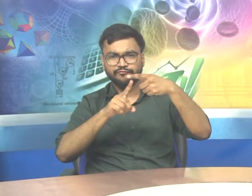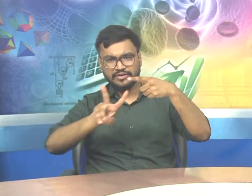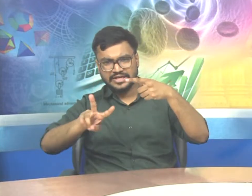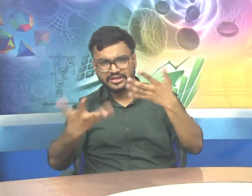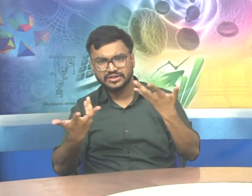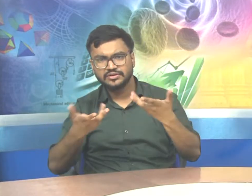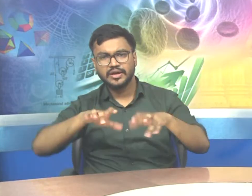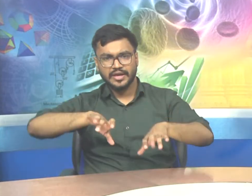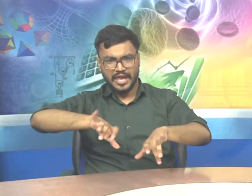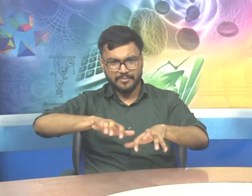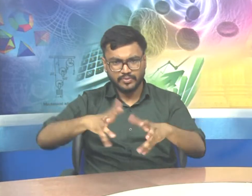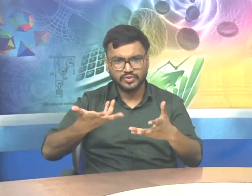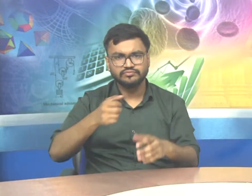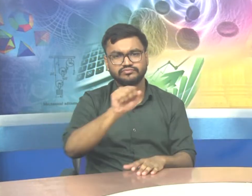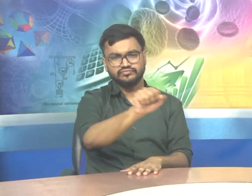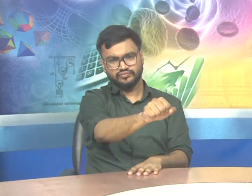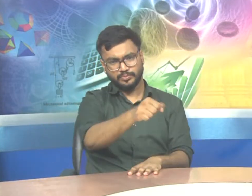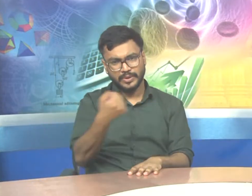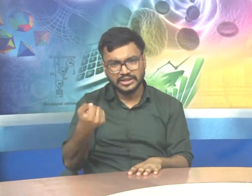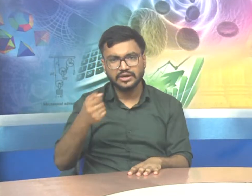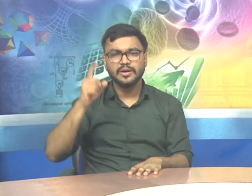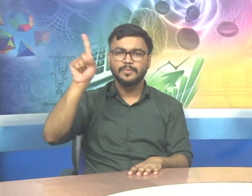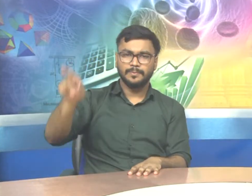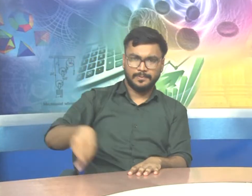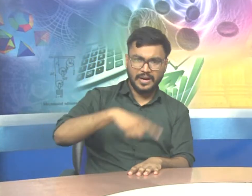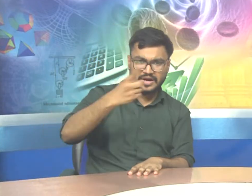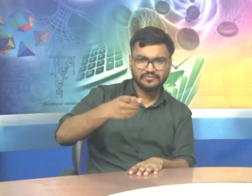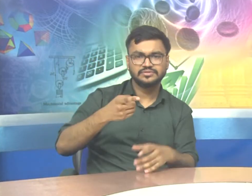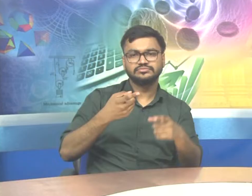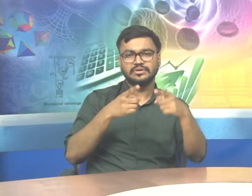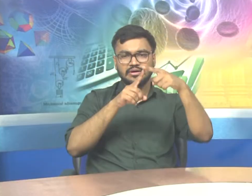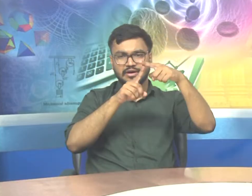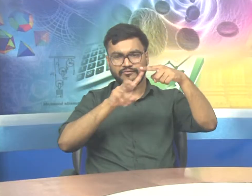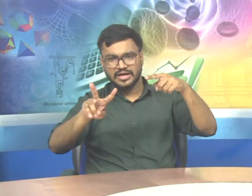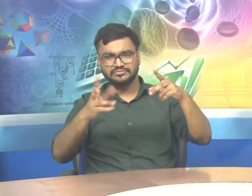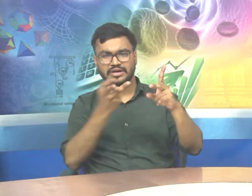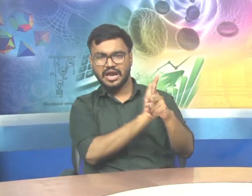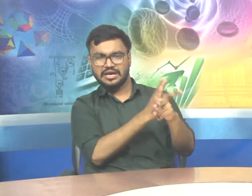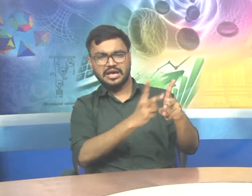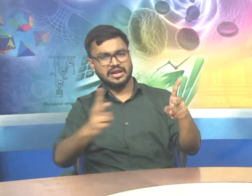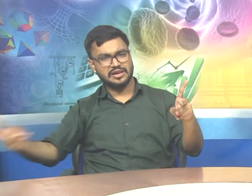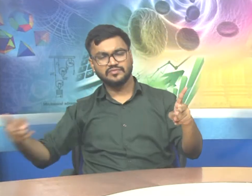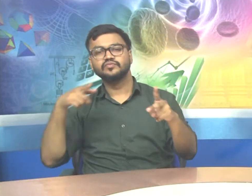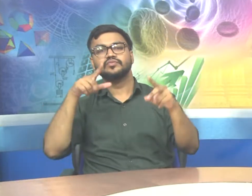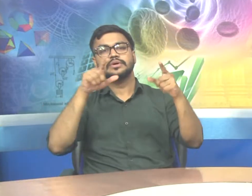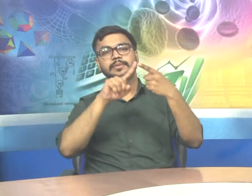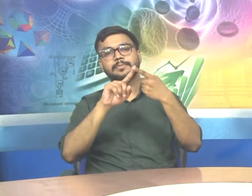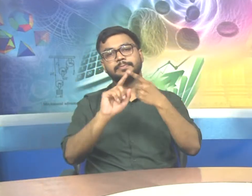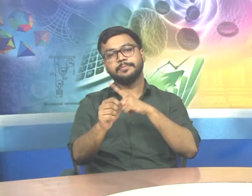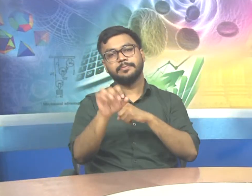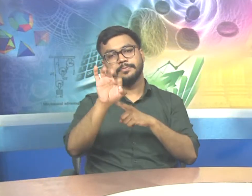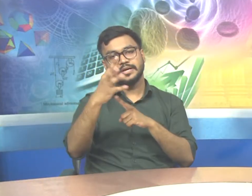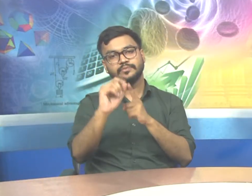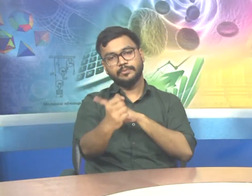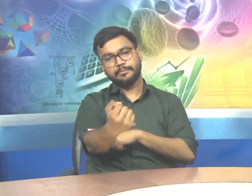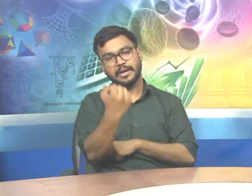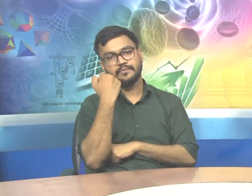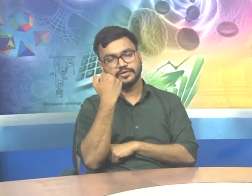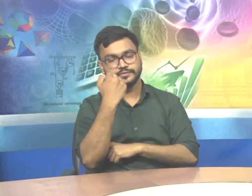like flashlight, TV and video games, computer, refrigerator,